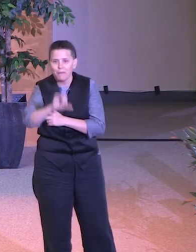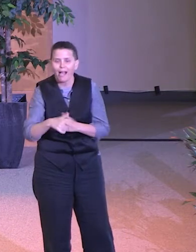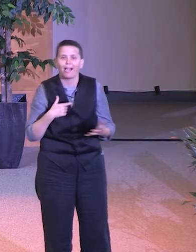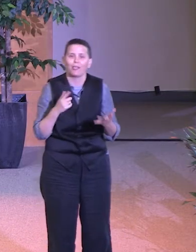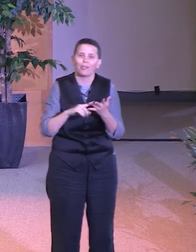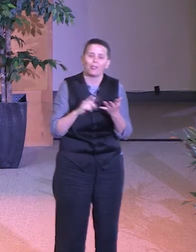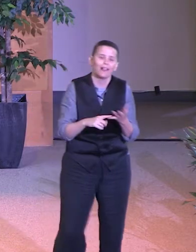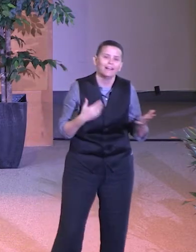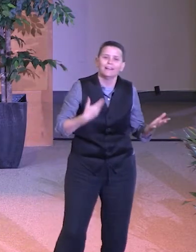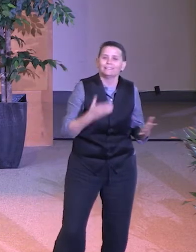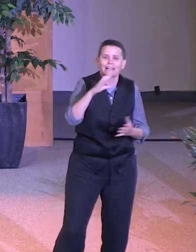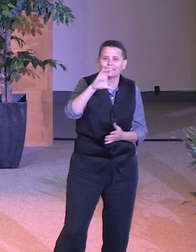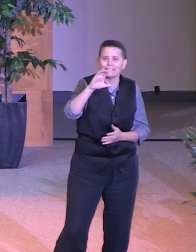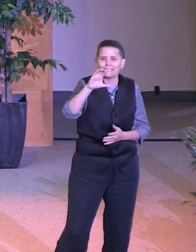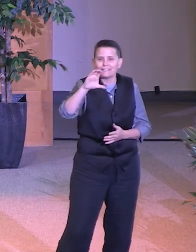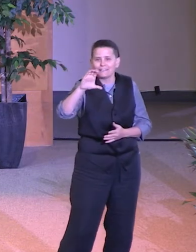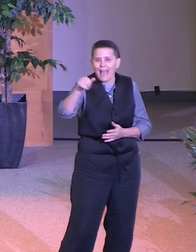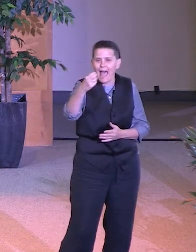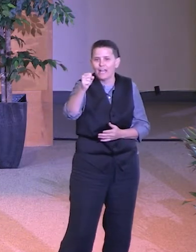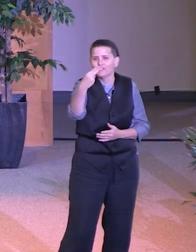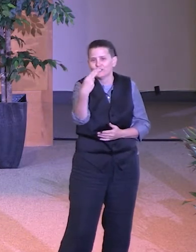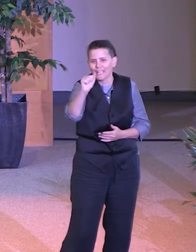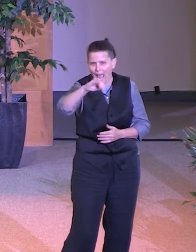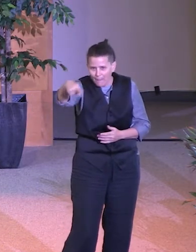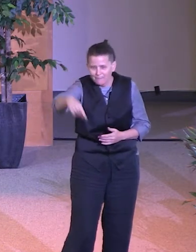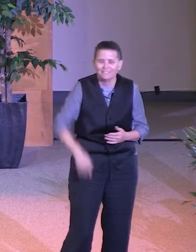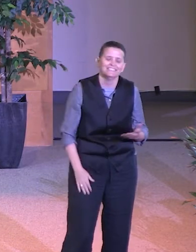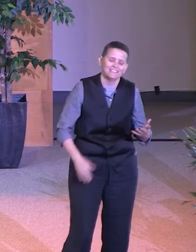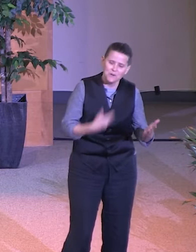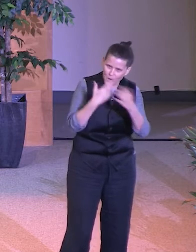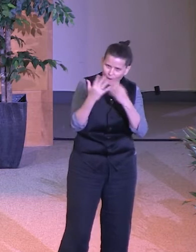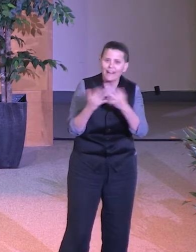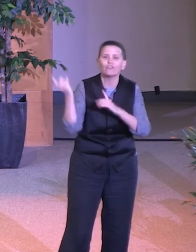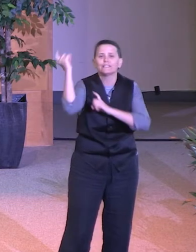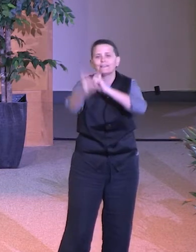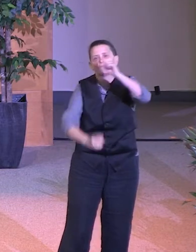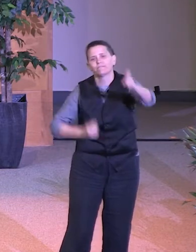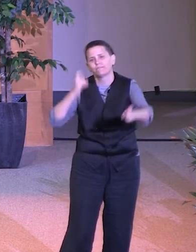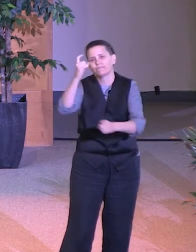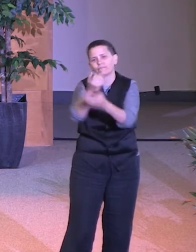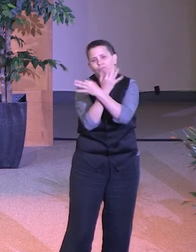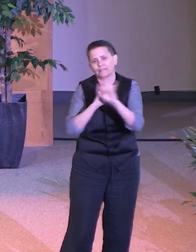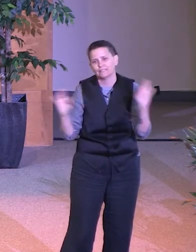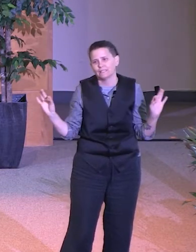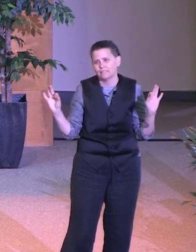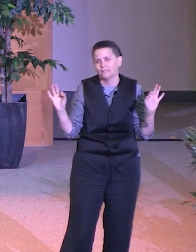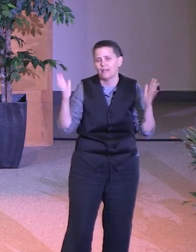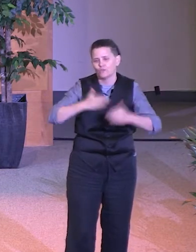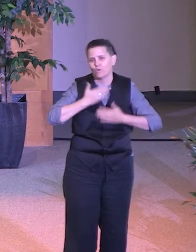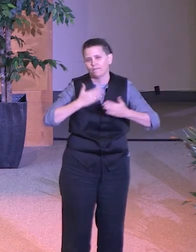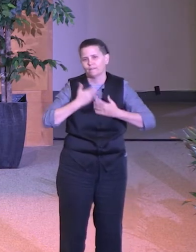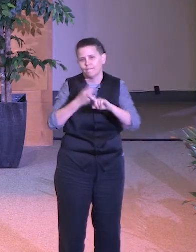Yelp me, whatever. Anyone you have. Basically, what we're saying is give freely and joyfully from your